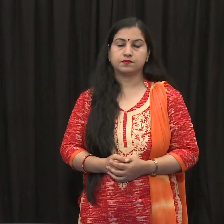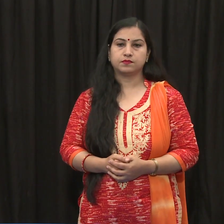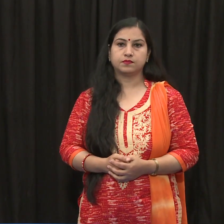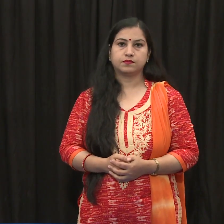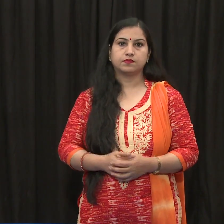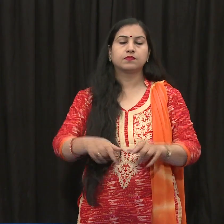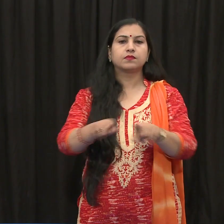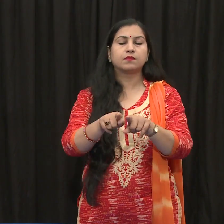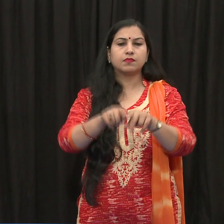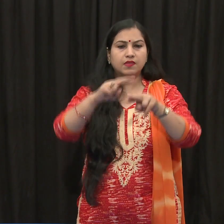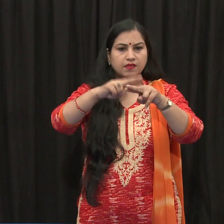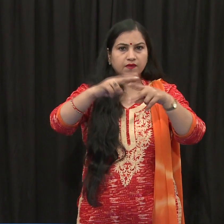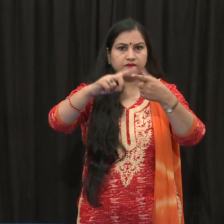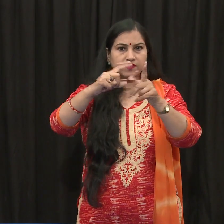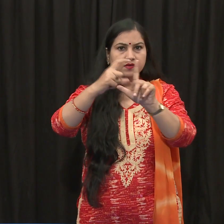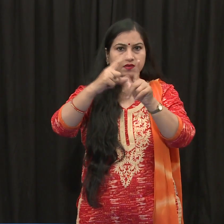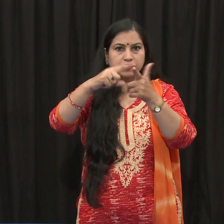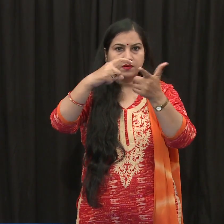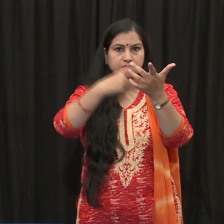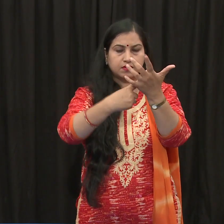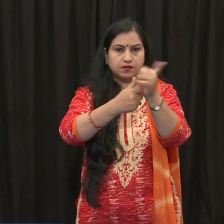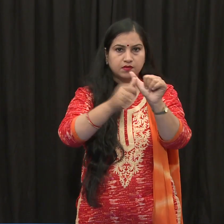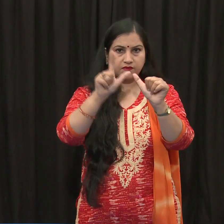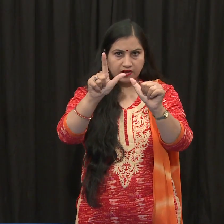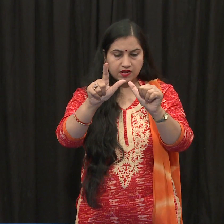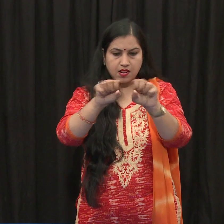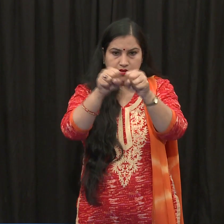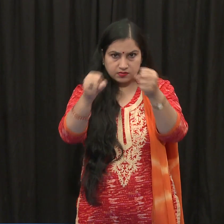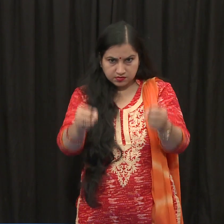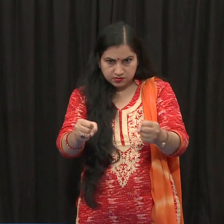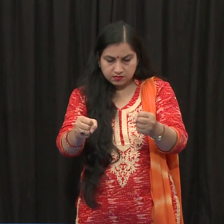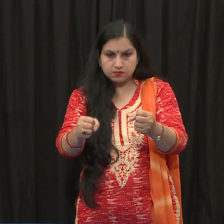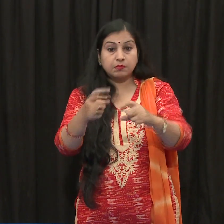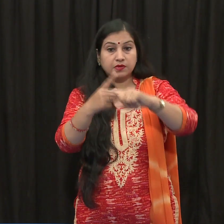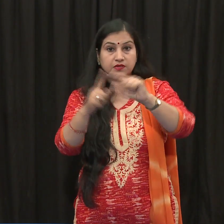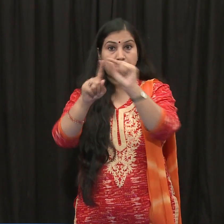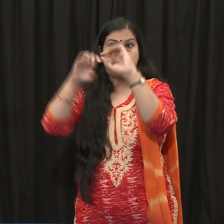federal system and parliamentary form of government.